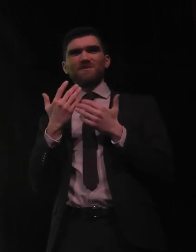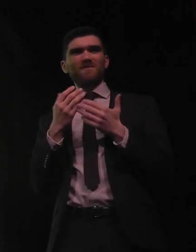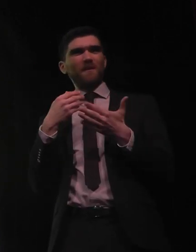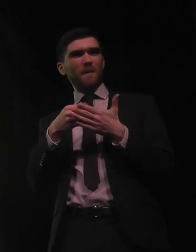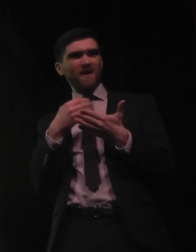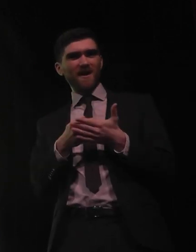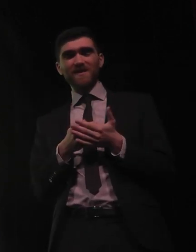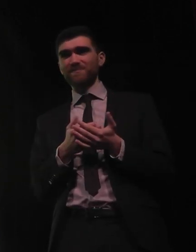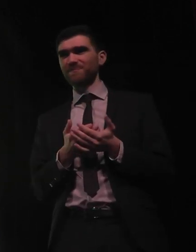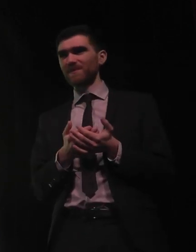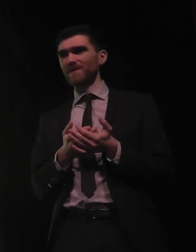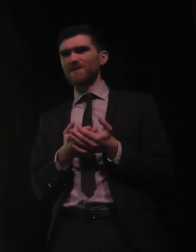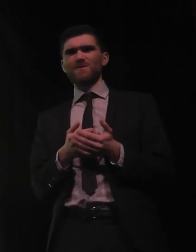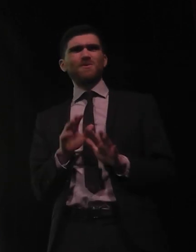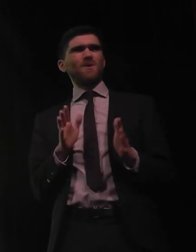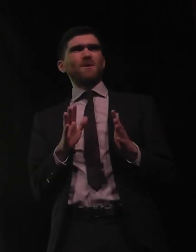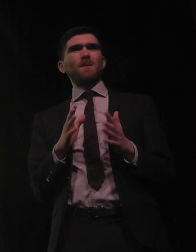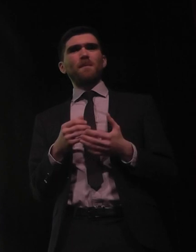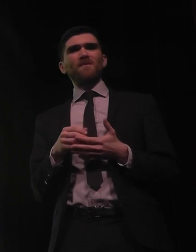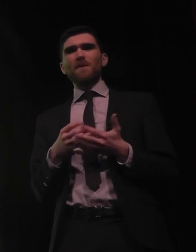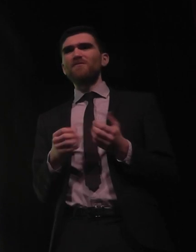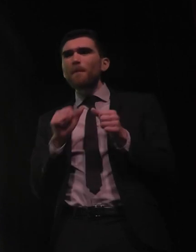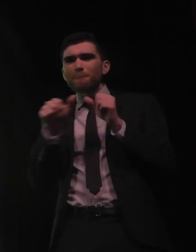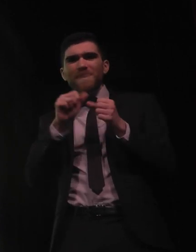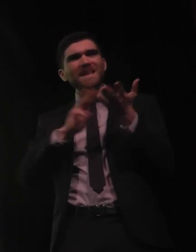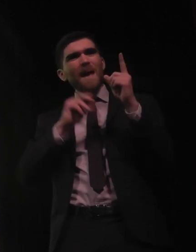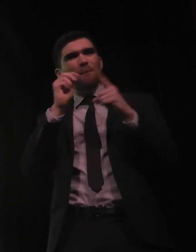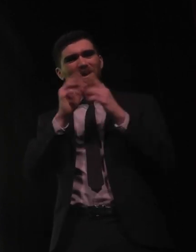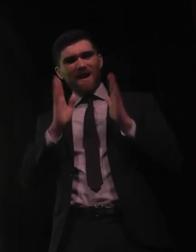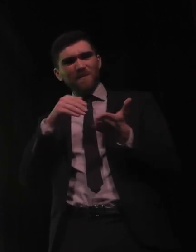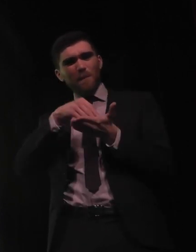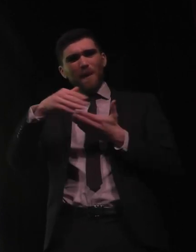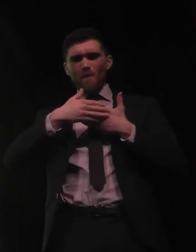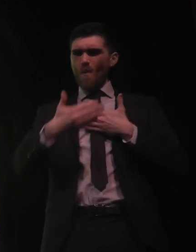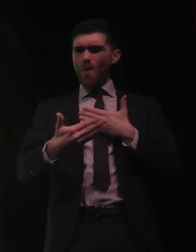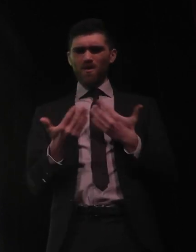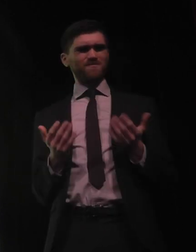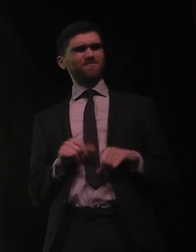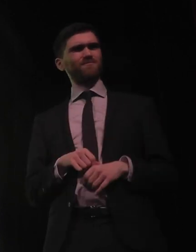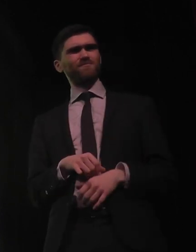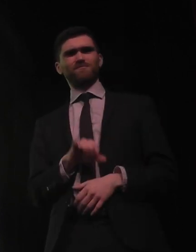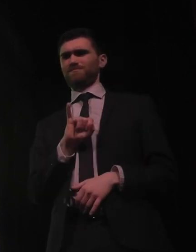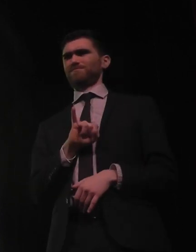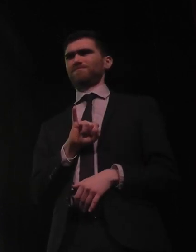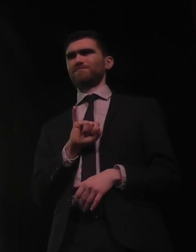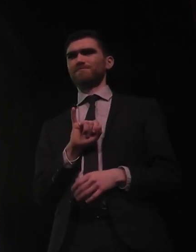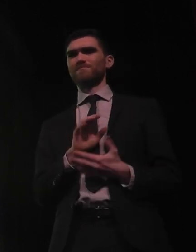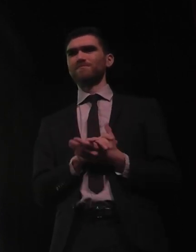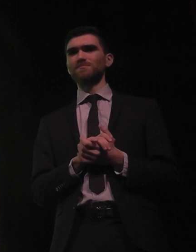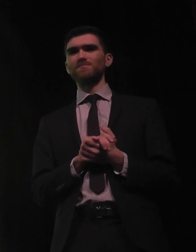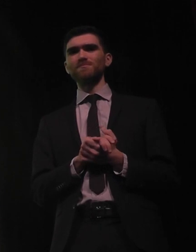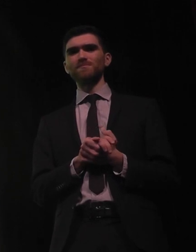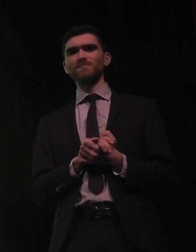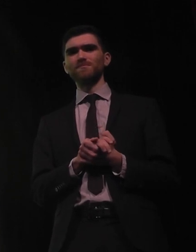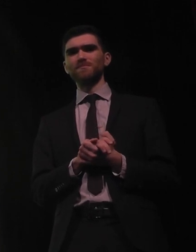all this about us having to pay more for decent MPs? The opposite is the case. I rather suppose that were you to offer the